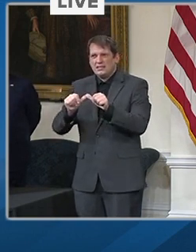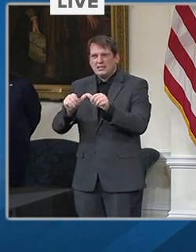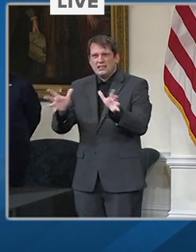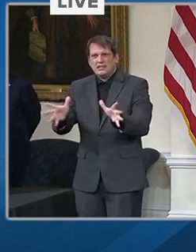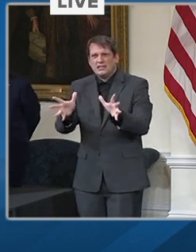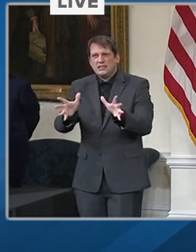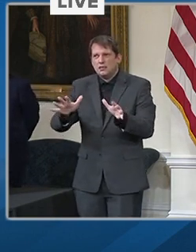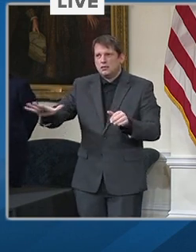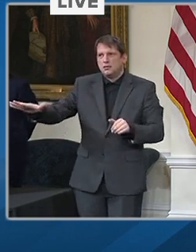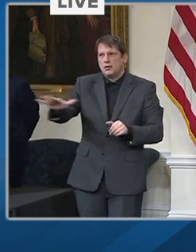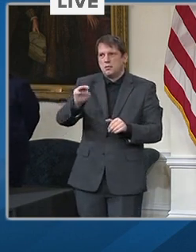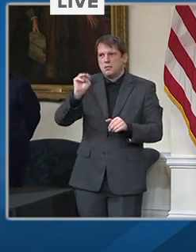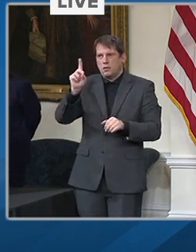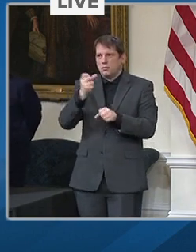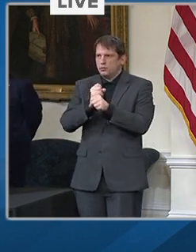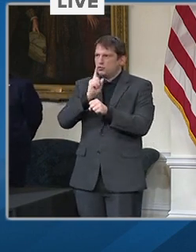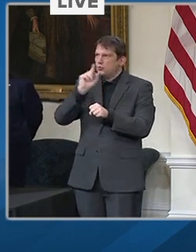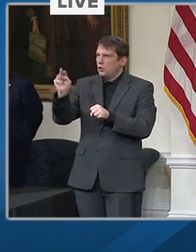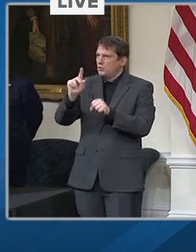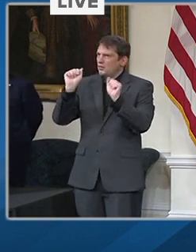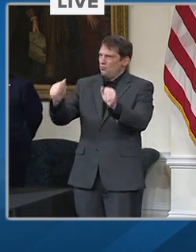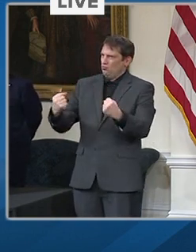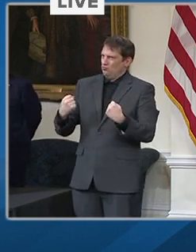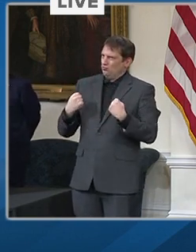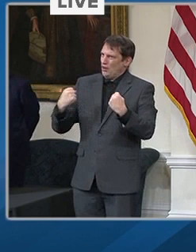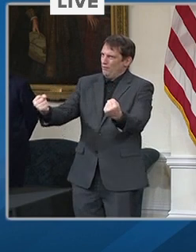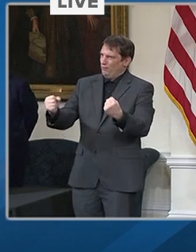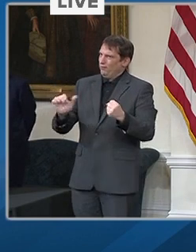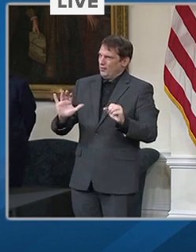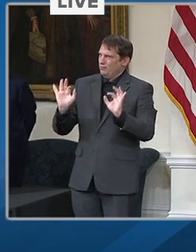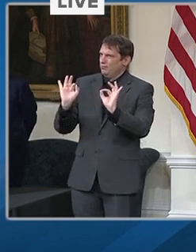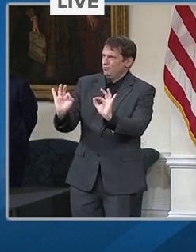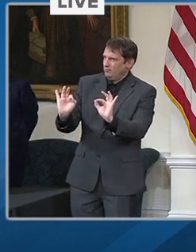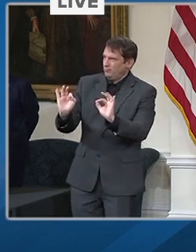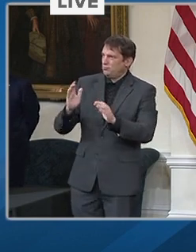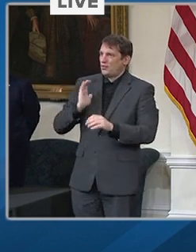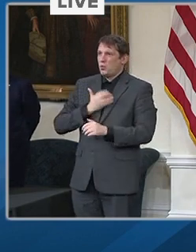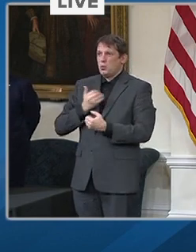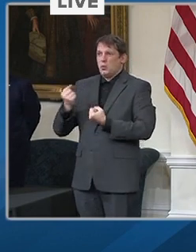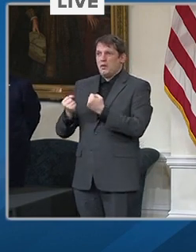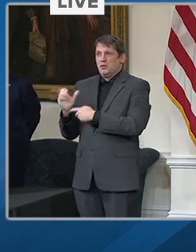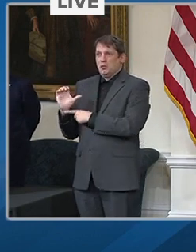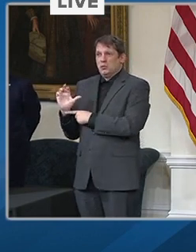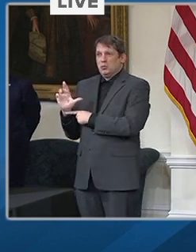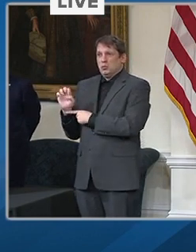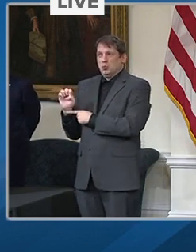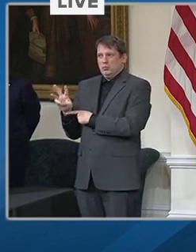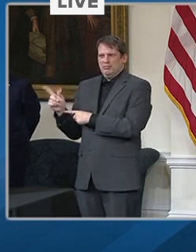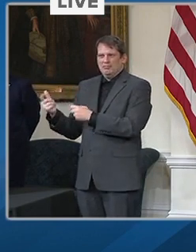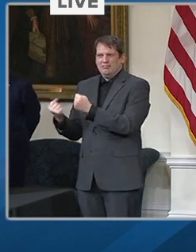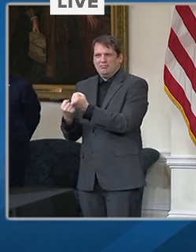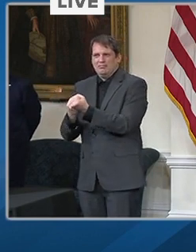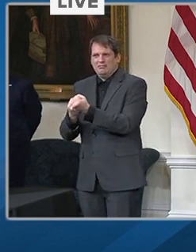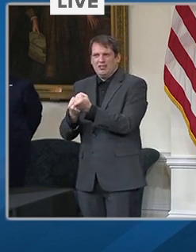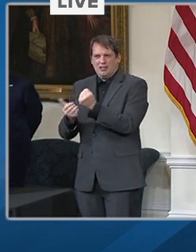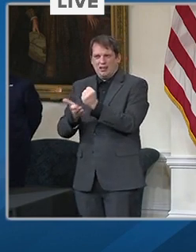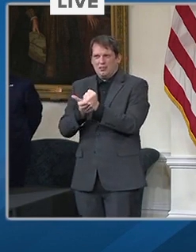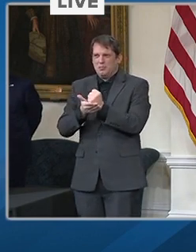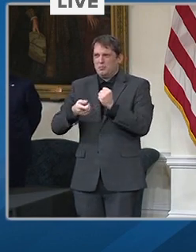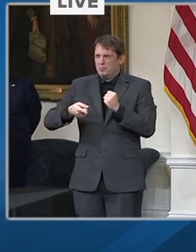transit operators, our mechanics, our crews along the roadways have helped essential workers and healthcare professionals report to duty every